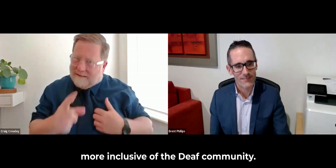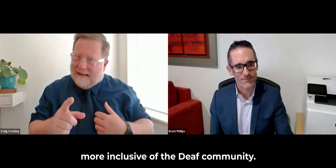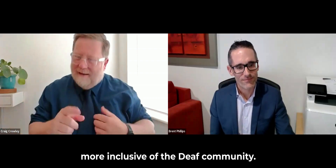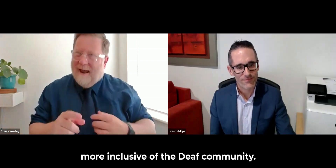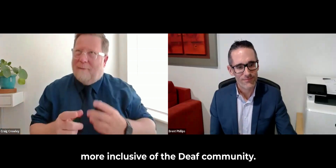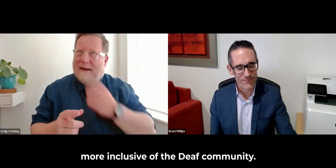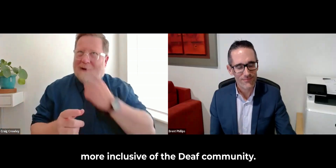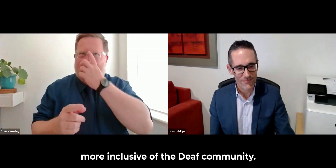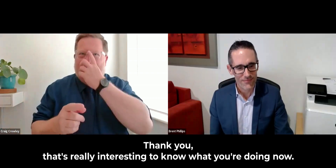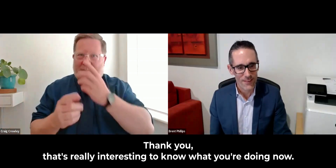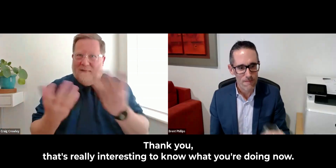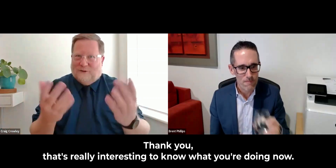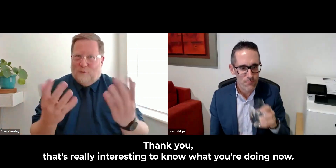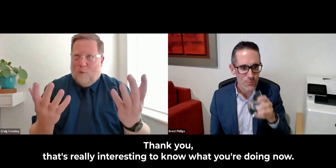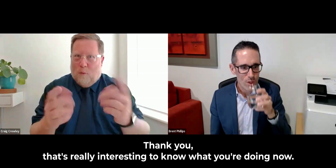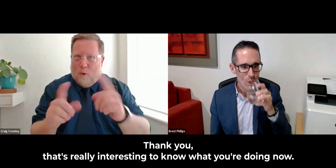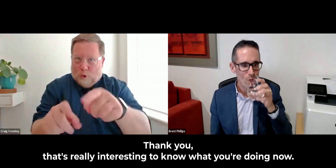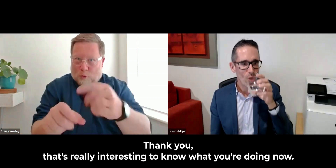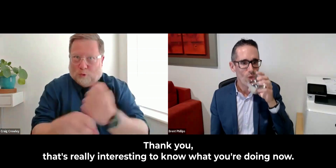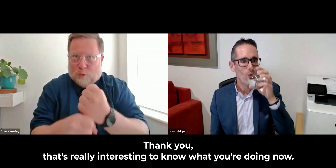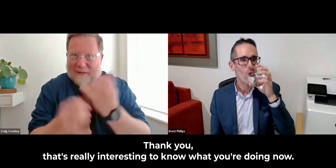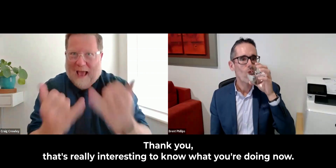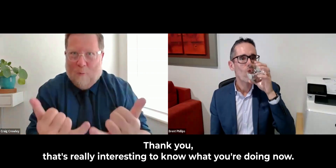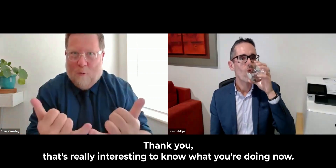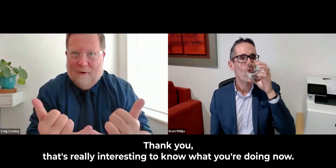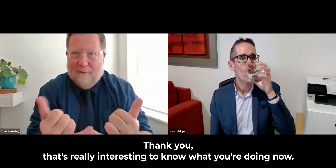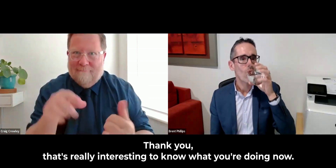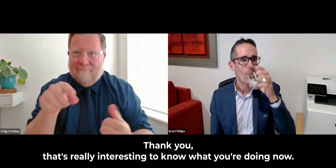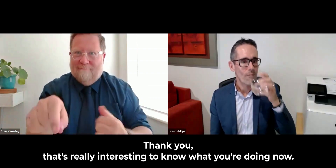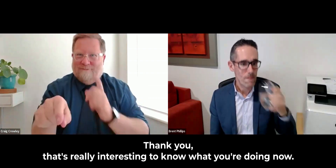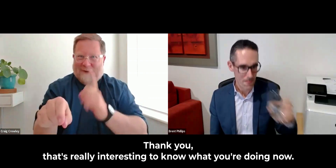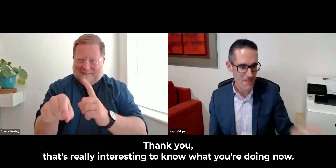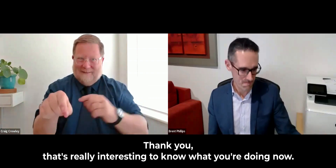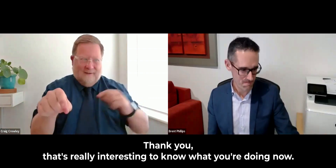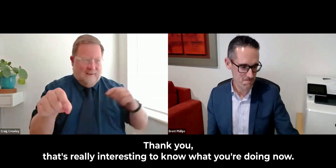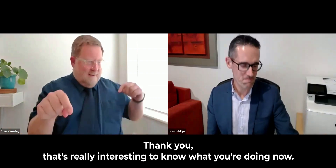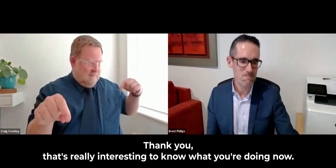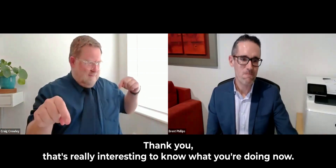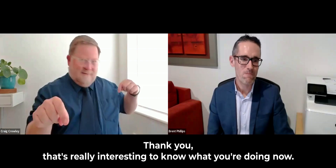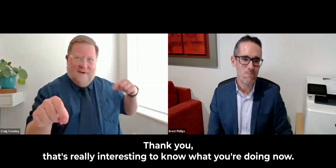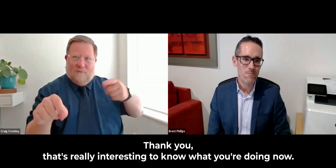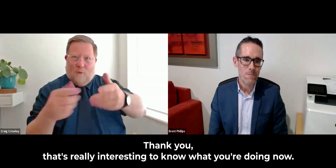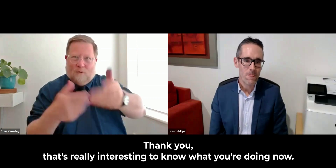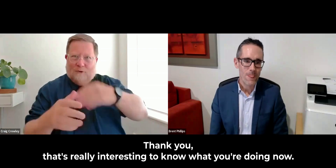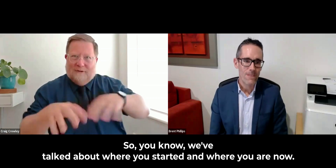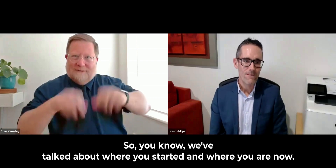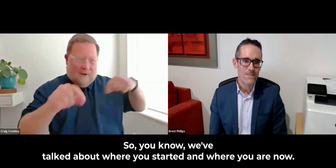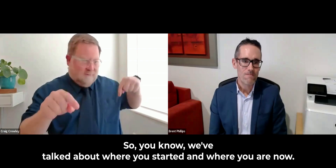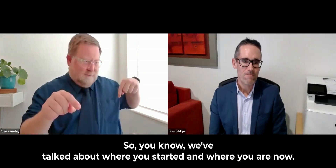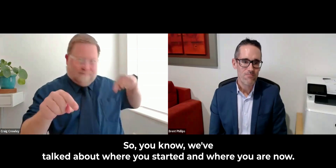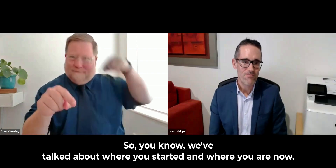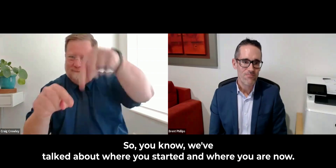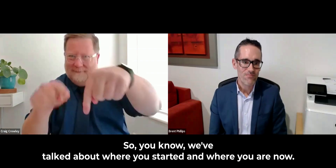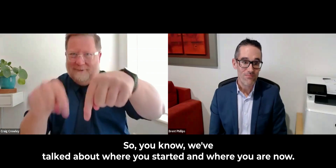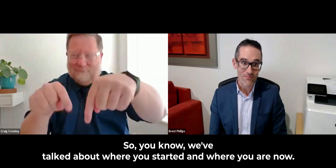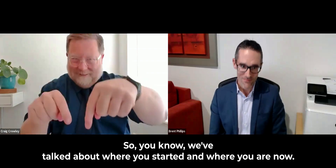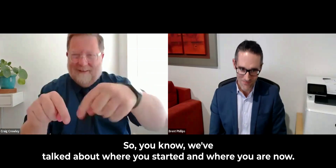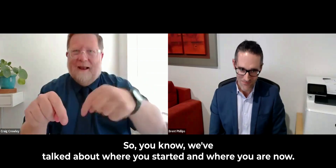community. Thank you. That's really interesting to know what you're doing now. So, we've talked about where